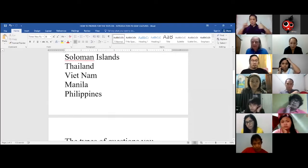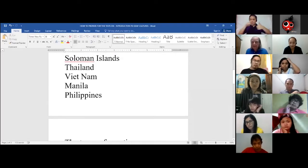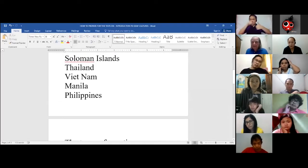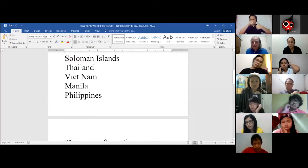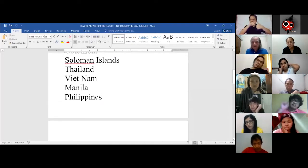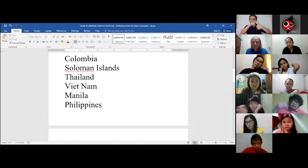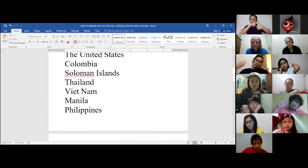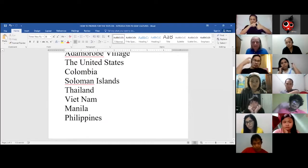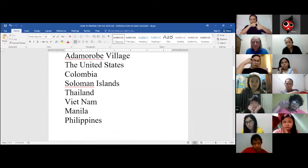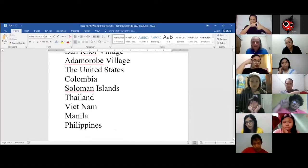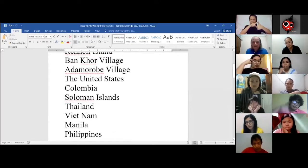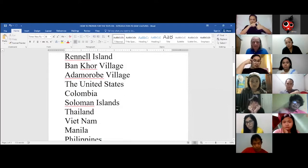oh, sorry.